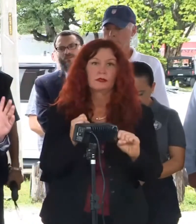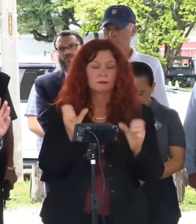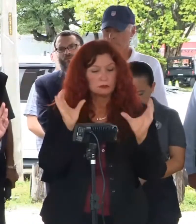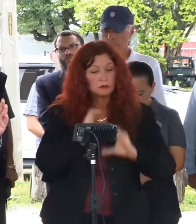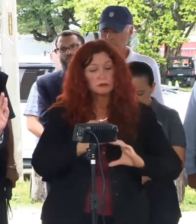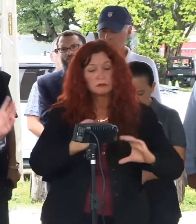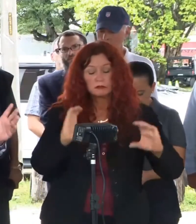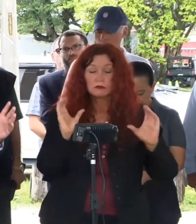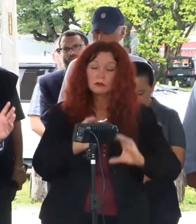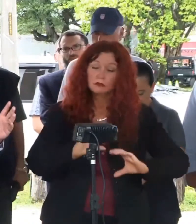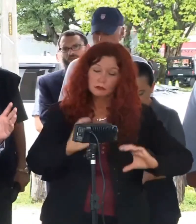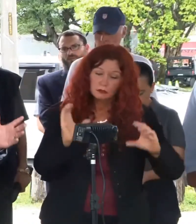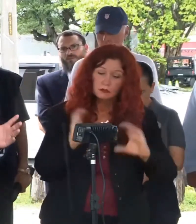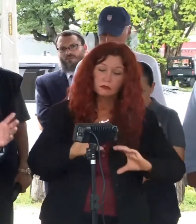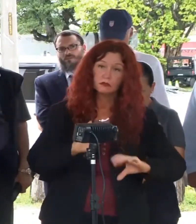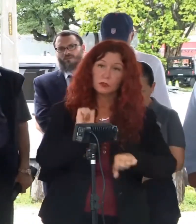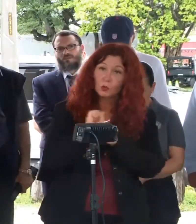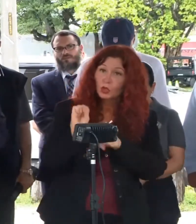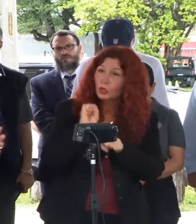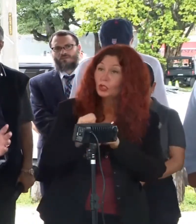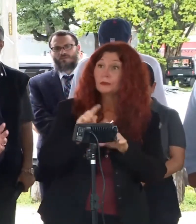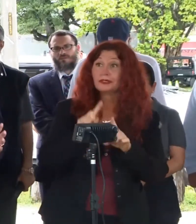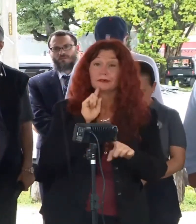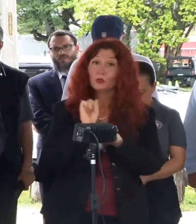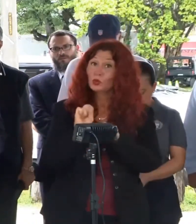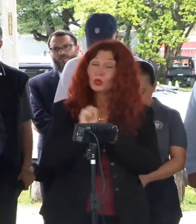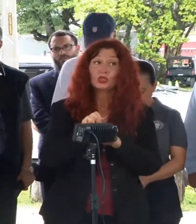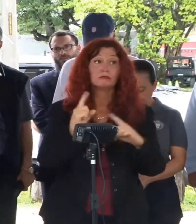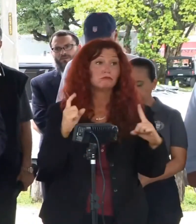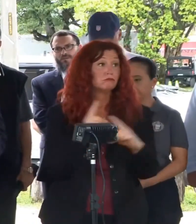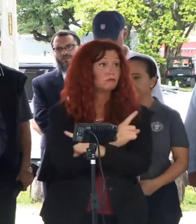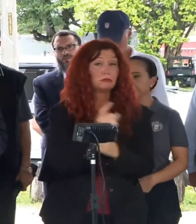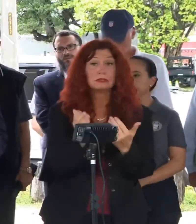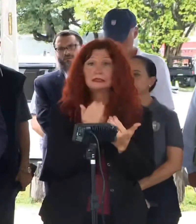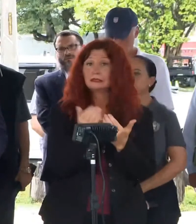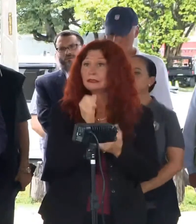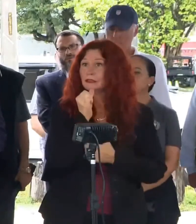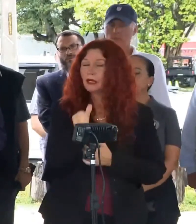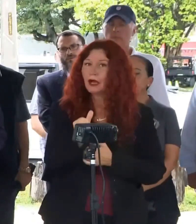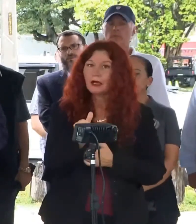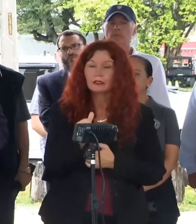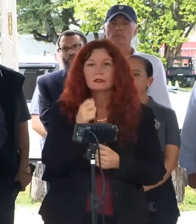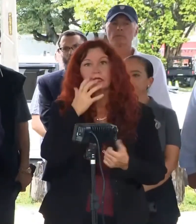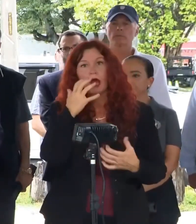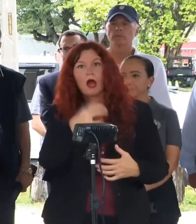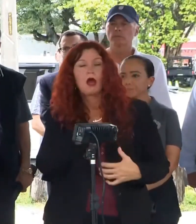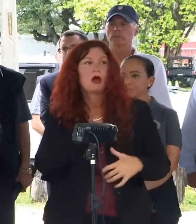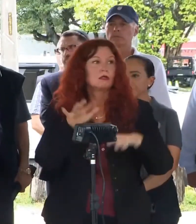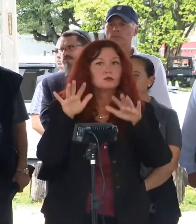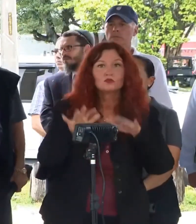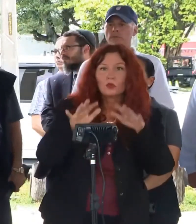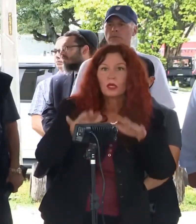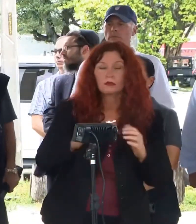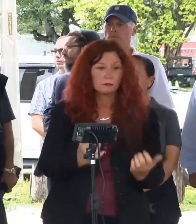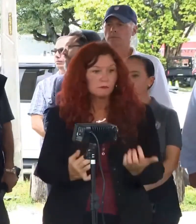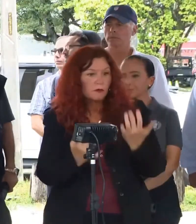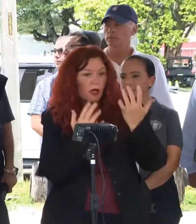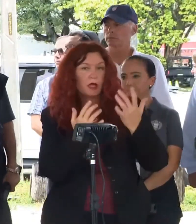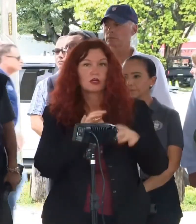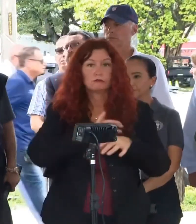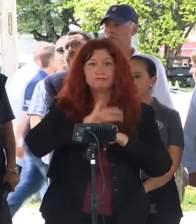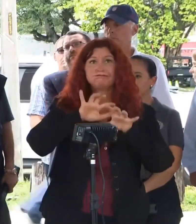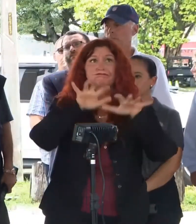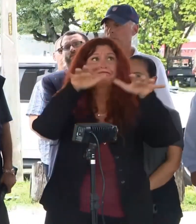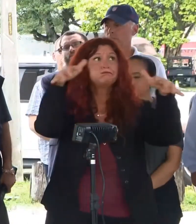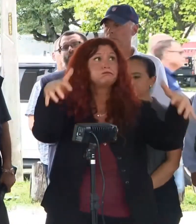chief said, it is a very difficult scene, and they are leaving no stone unturned, and they're going to continue to do that. But it's been a